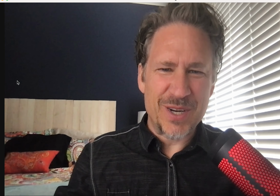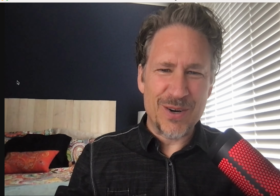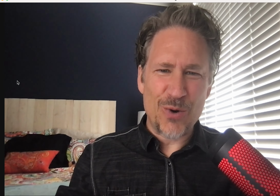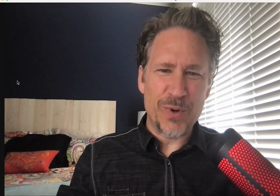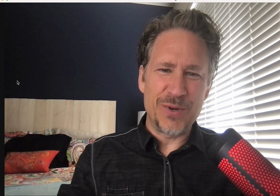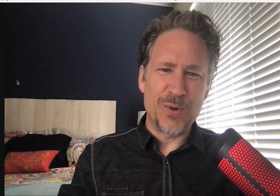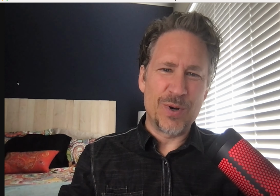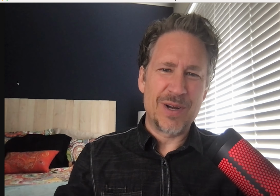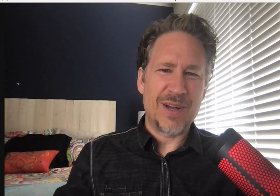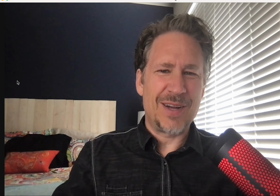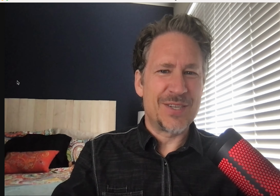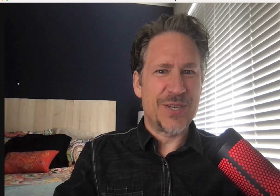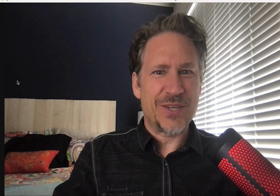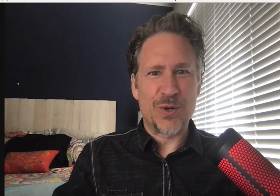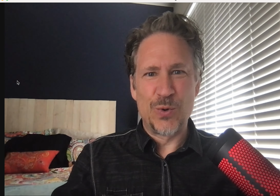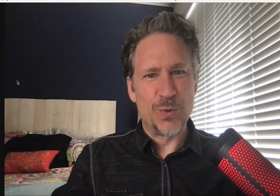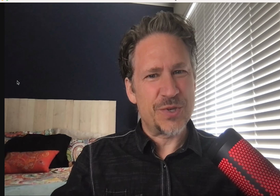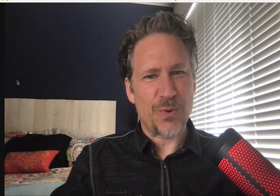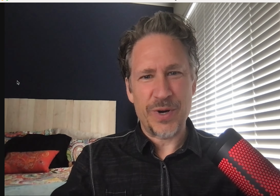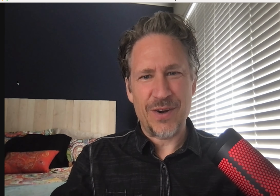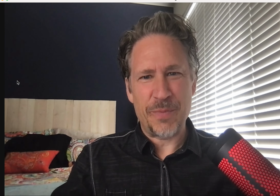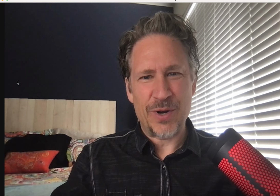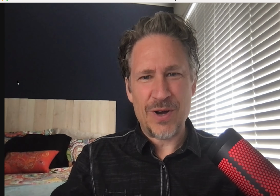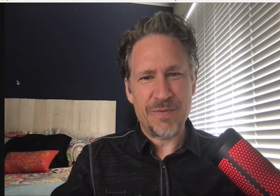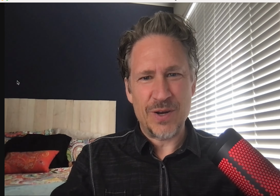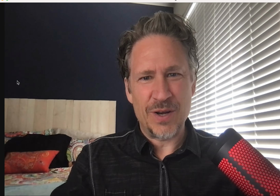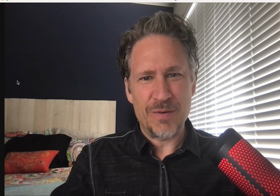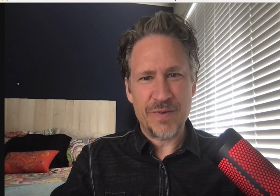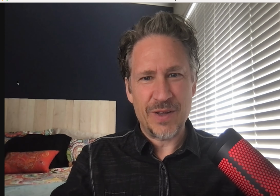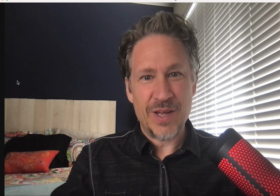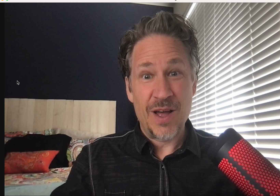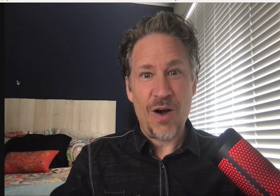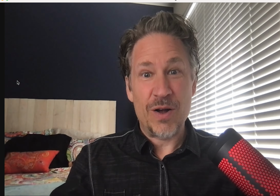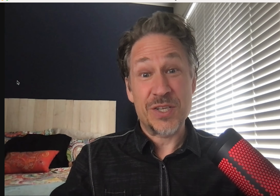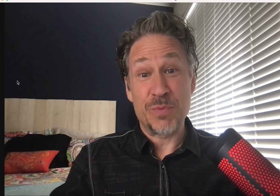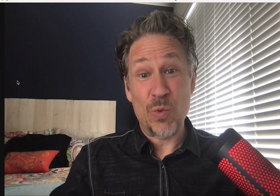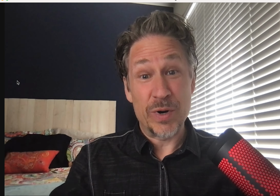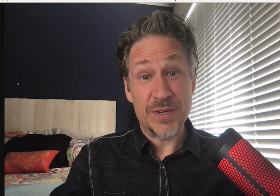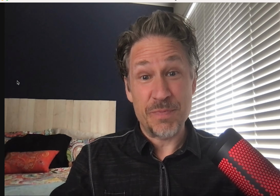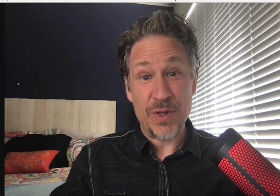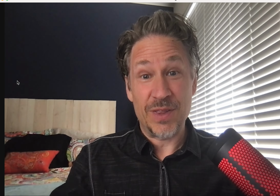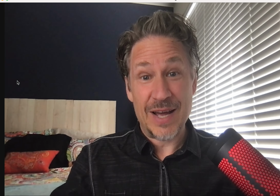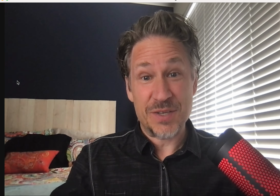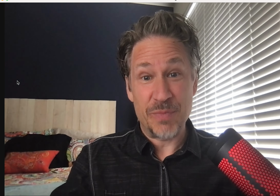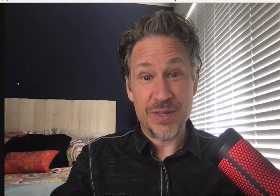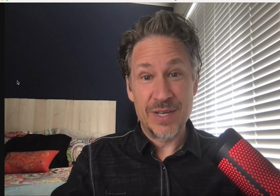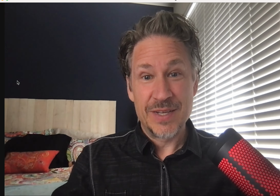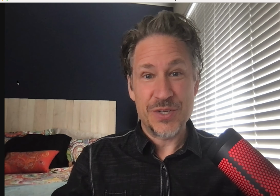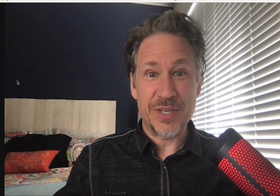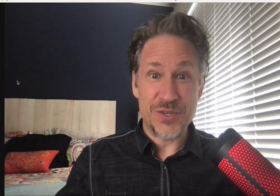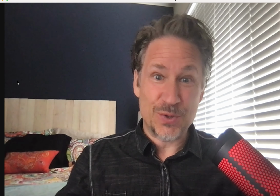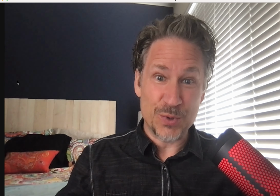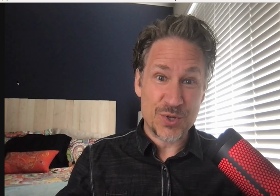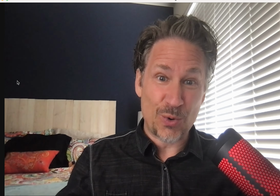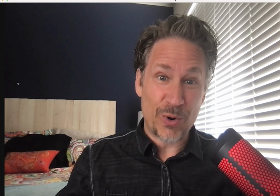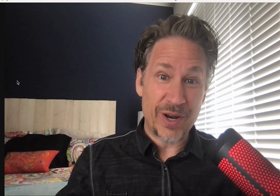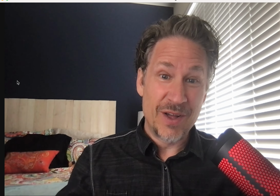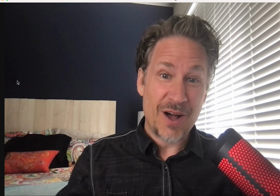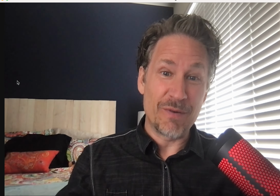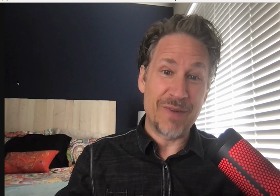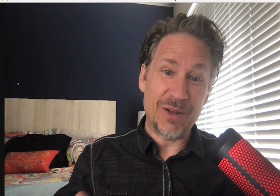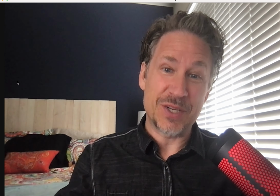Kim Ock 7 here. How are you? Such a cool story coming off of Autism Awareness Month last month to see this cool